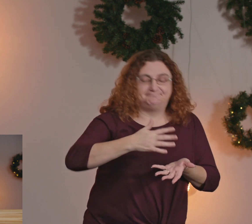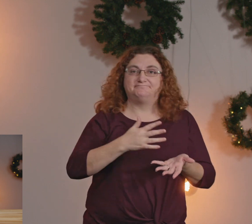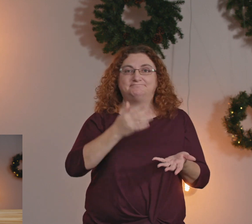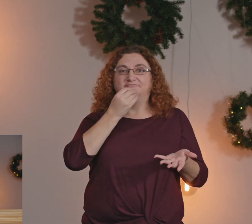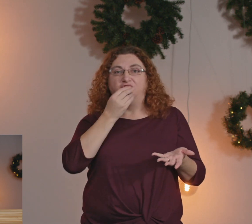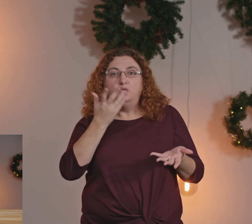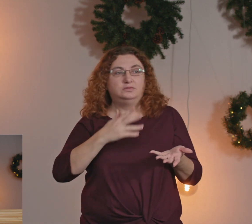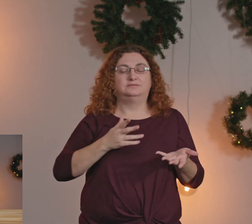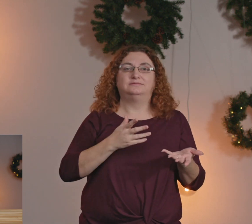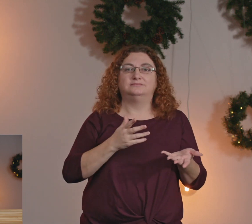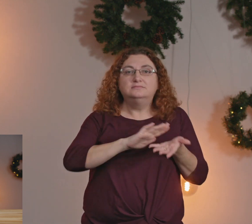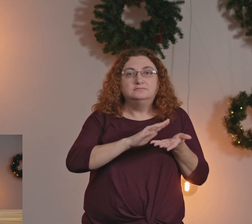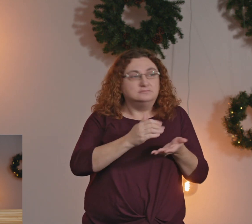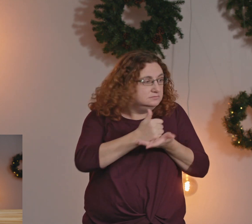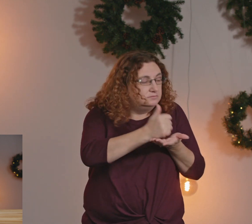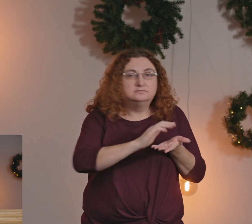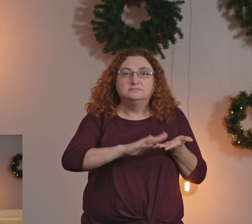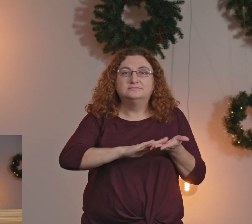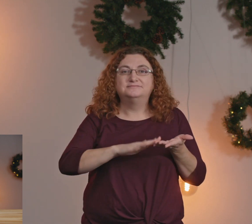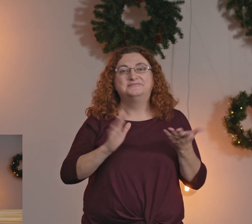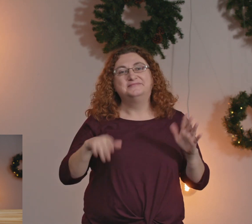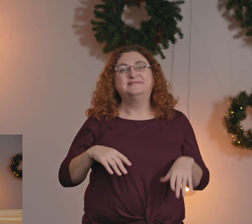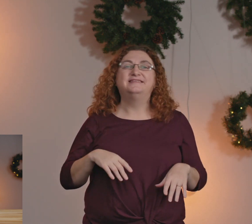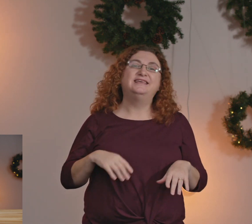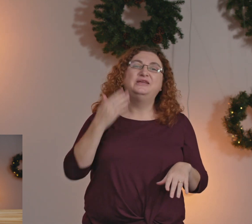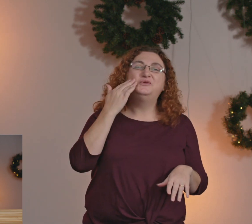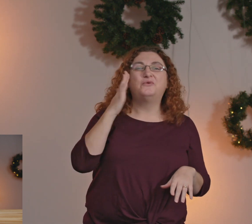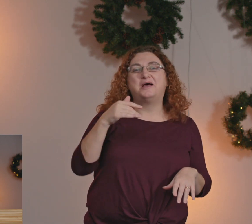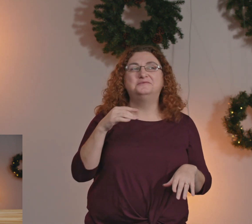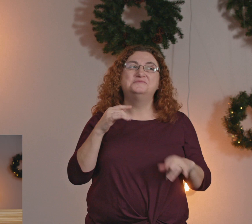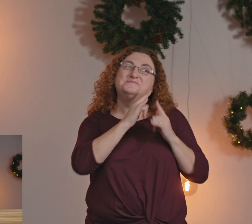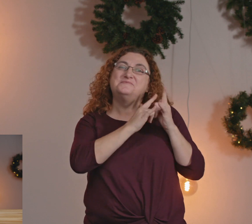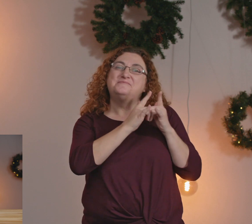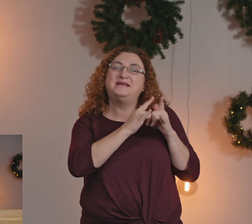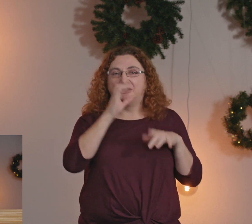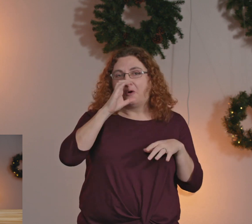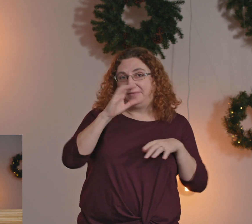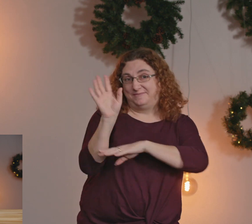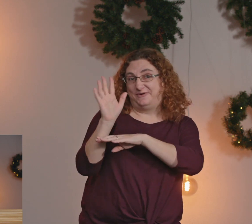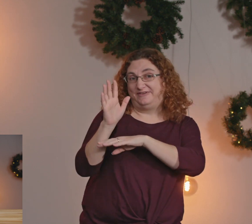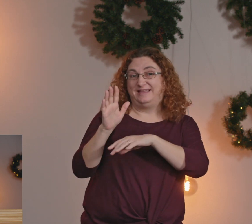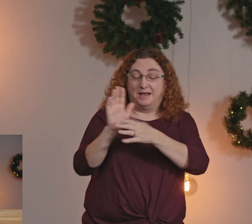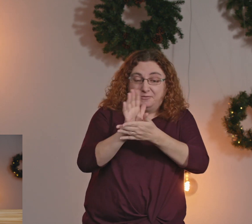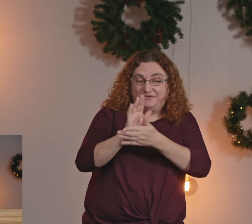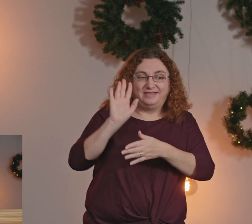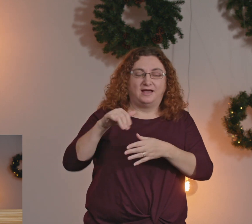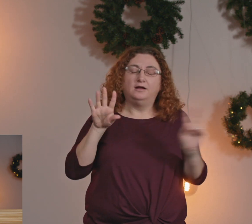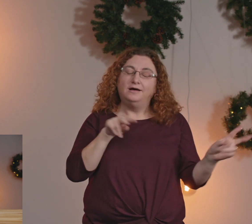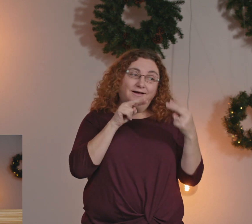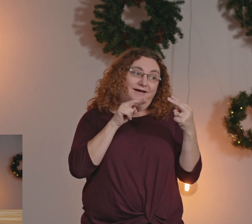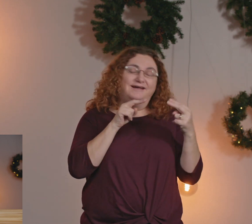know, these things. And it, you know, sort of like one of those romantic comedies when they have that little meet cute. This was the moment, right? Our eyes met and she